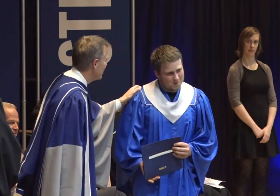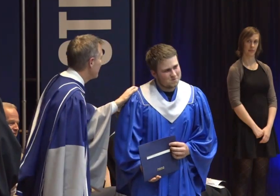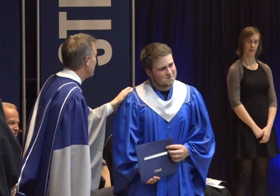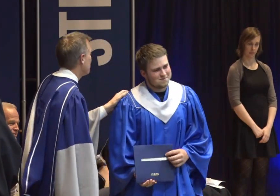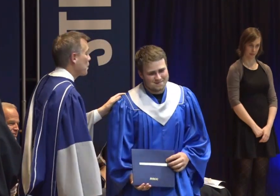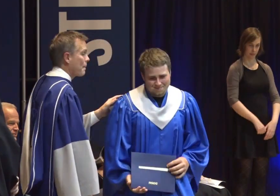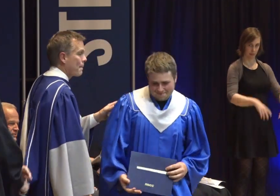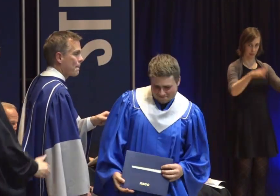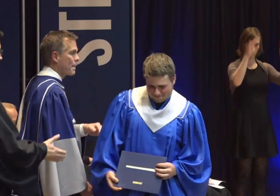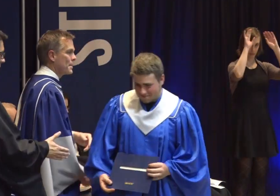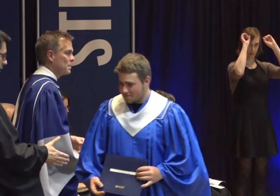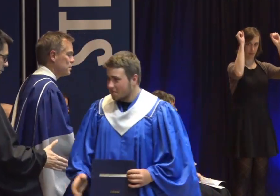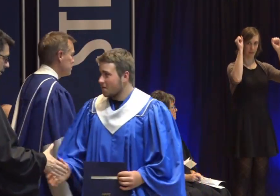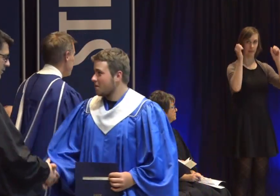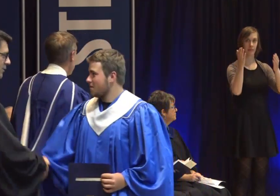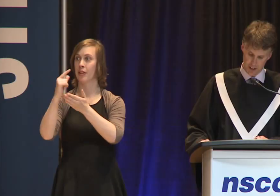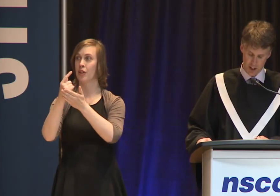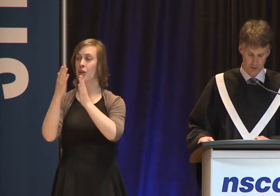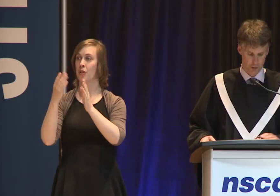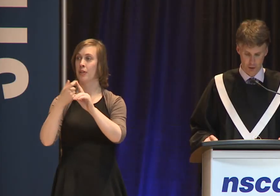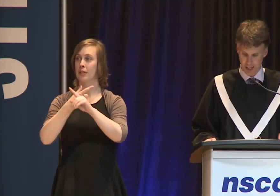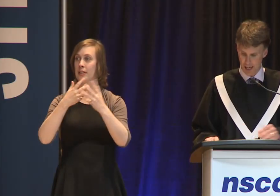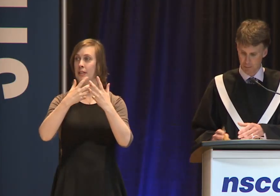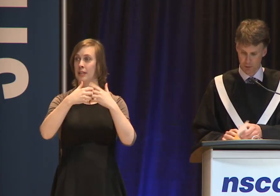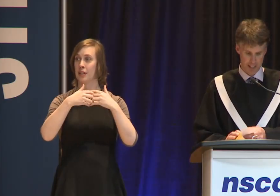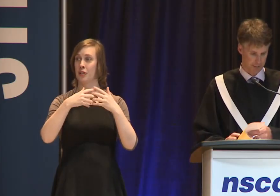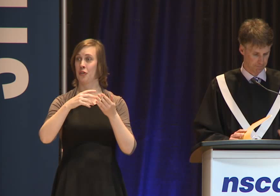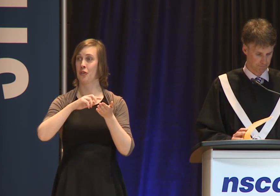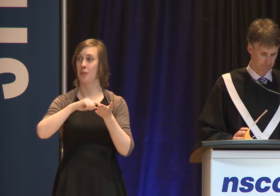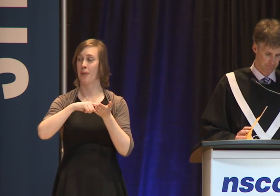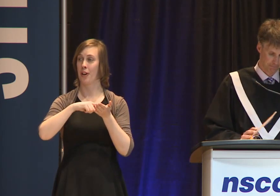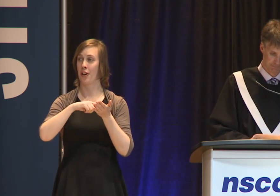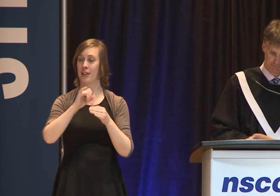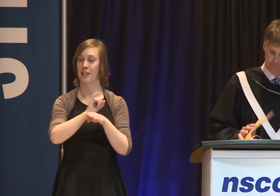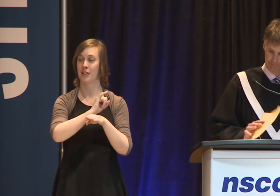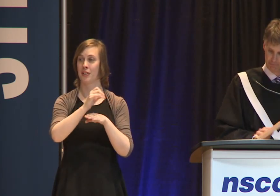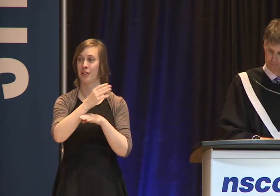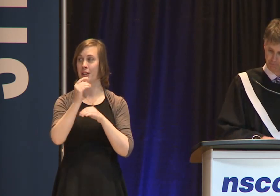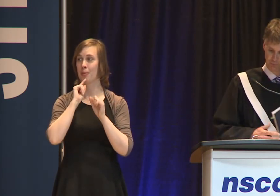Mr. President, the graduates in diesel repair, industrial, and marine.